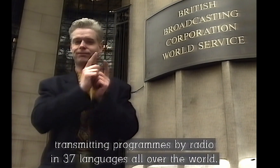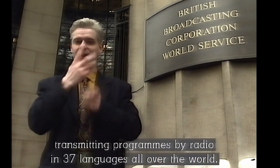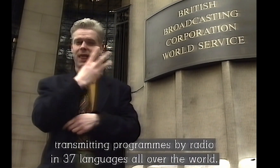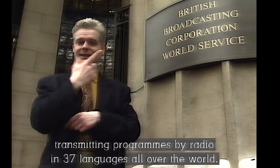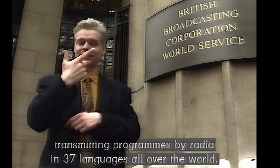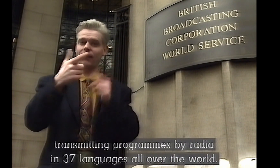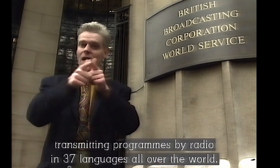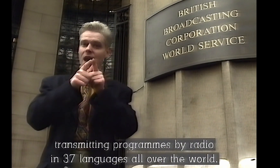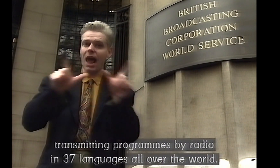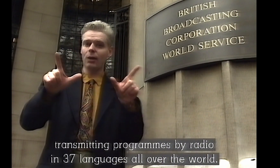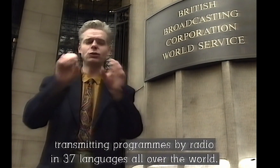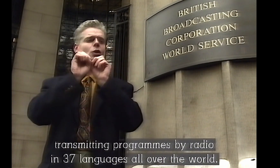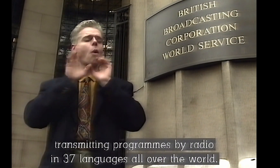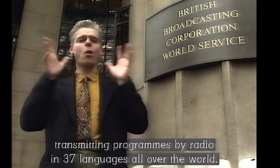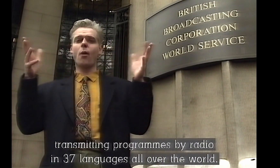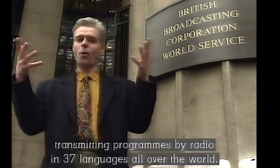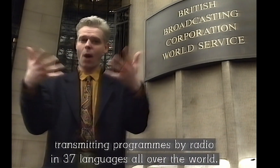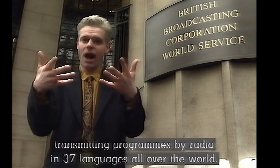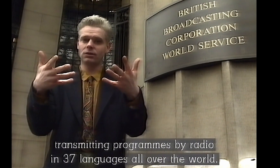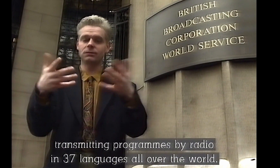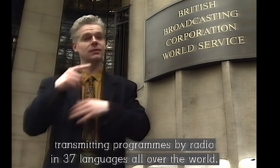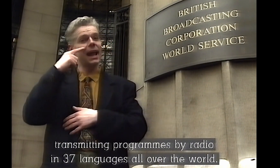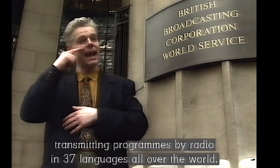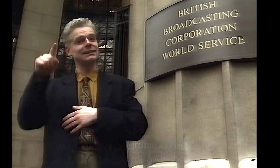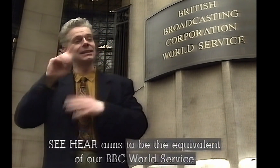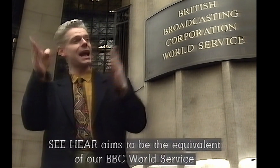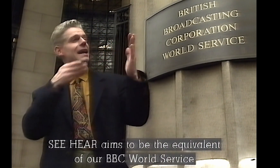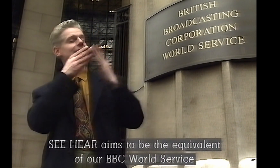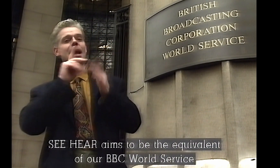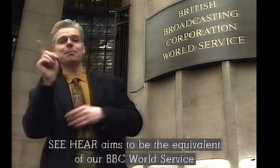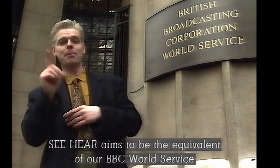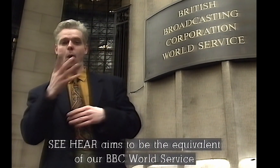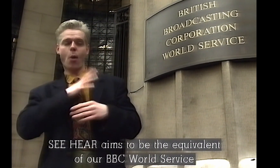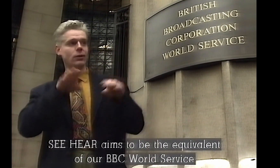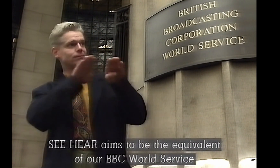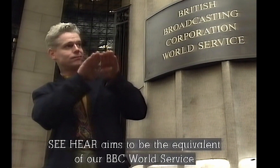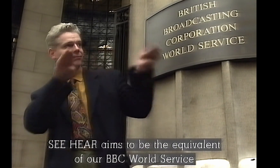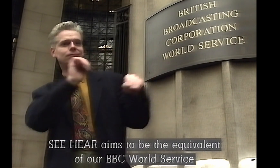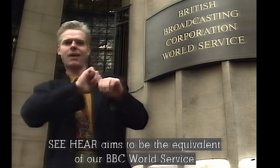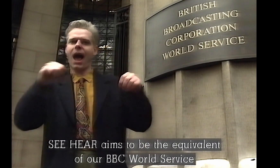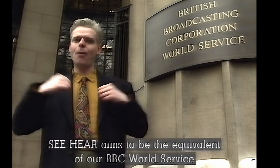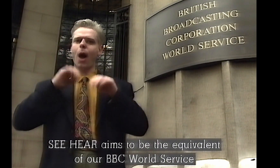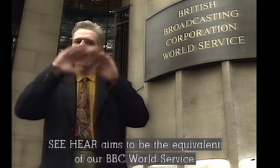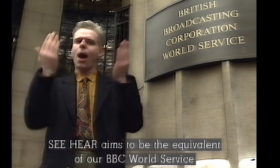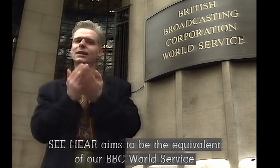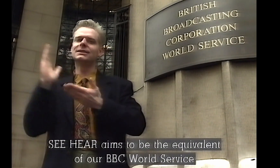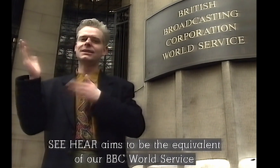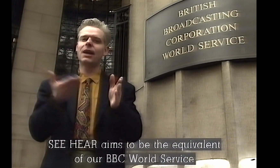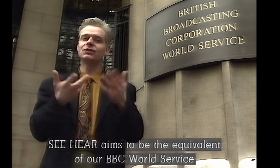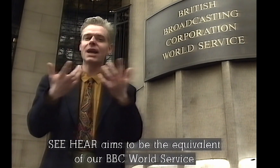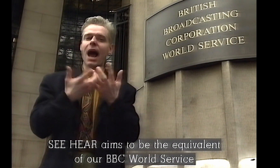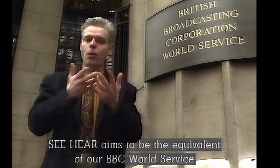of life, sharing news, programmes and cultures, transmitting programmes by radio in 37 languages all over the